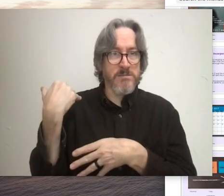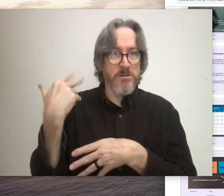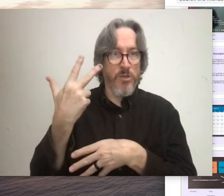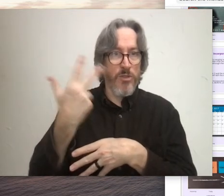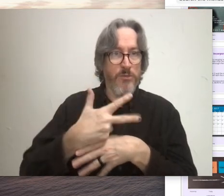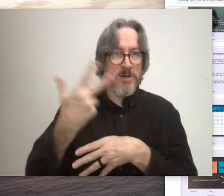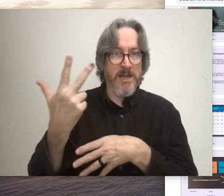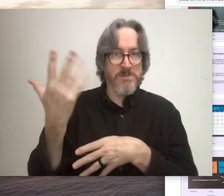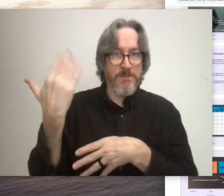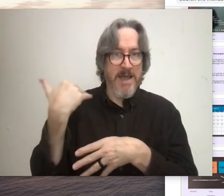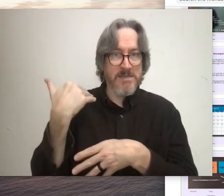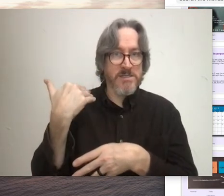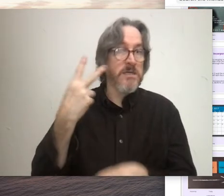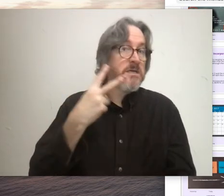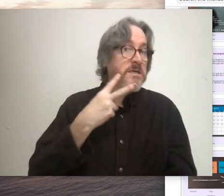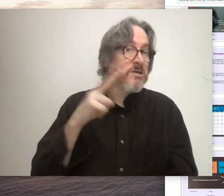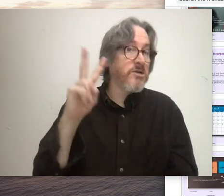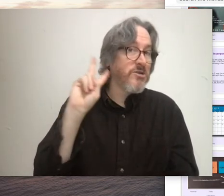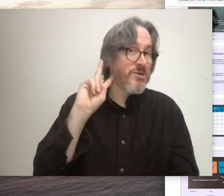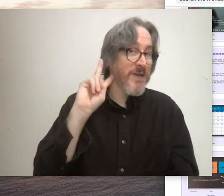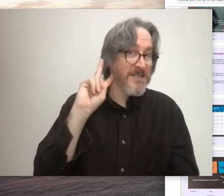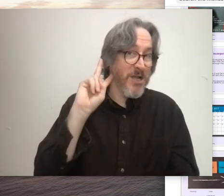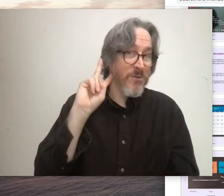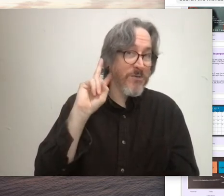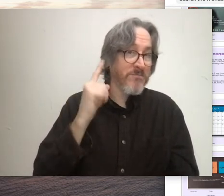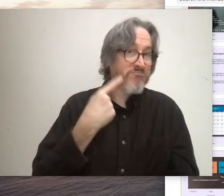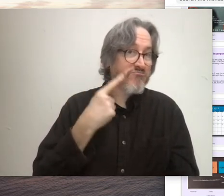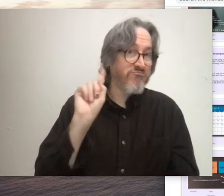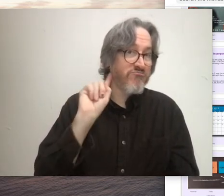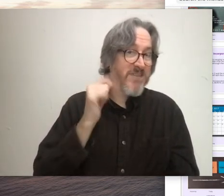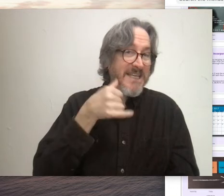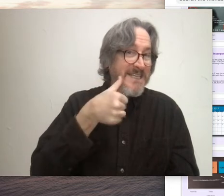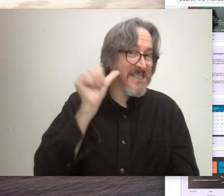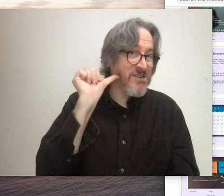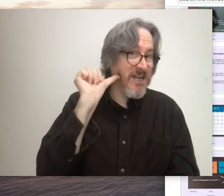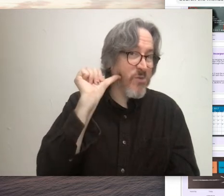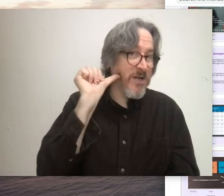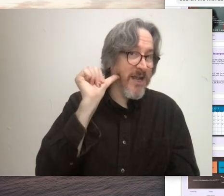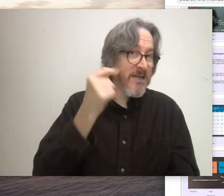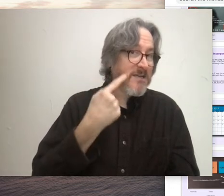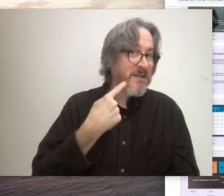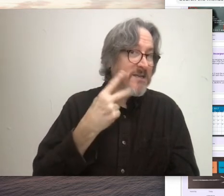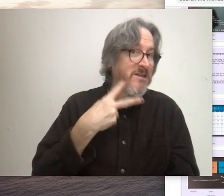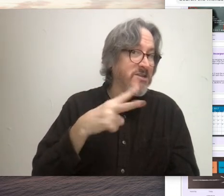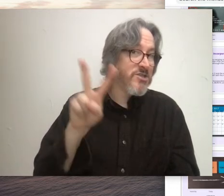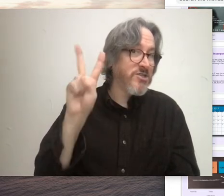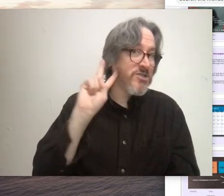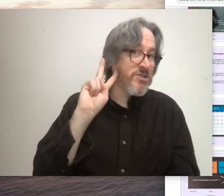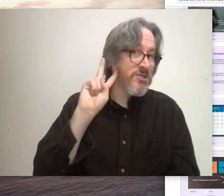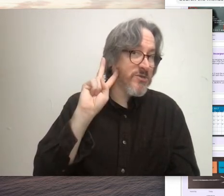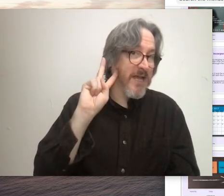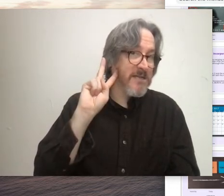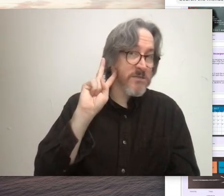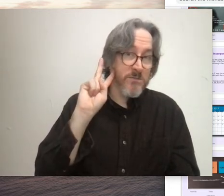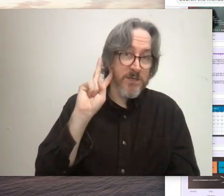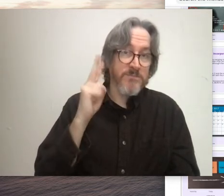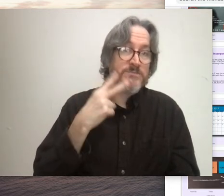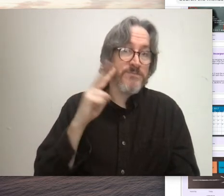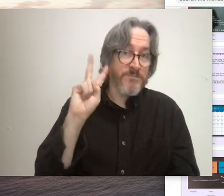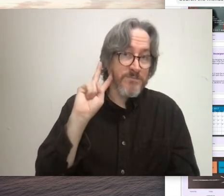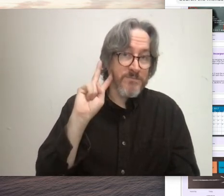past, 3 days past, 2 days ago. Yesterday is 1 day, 2 days.